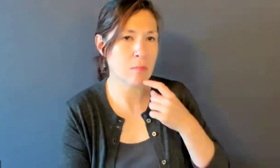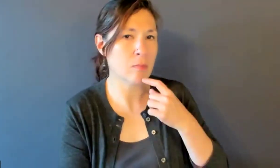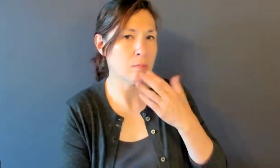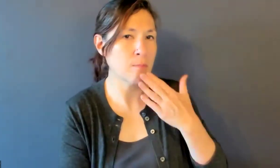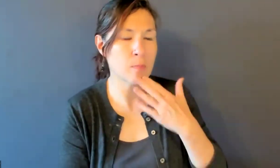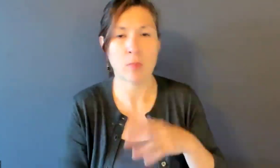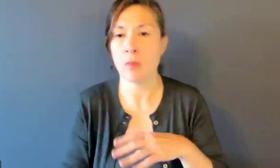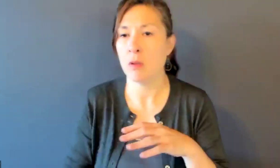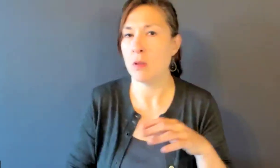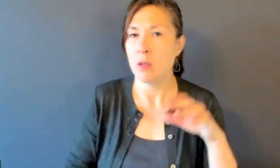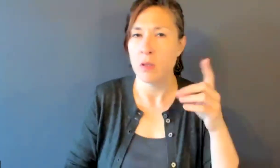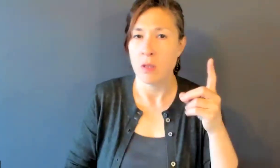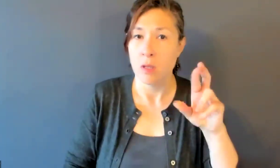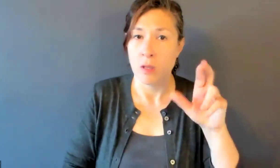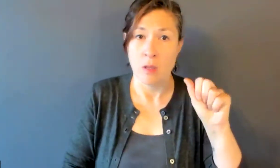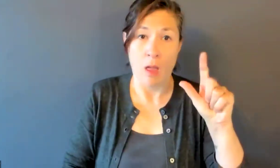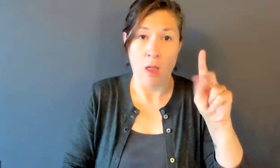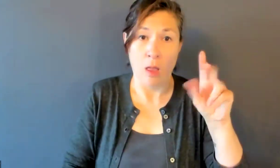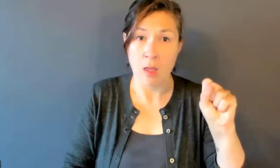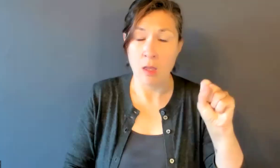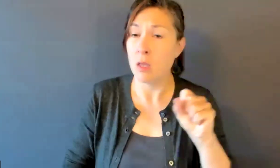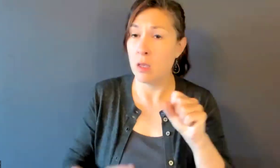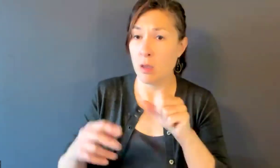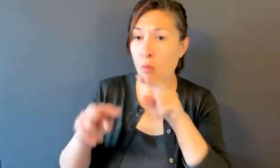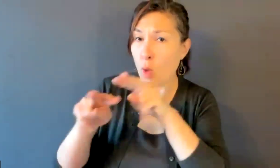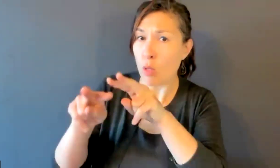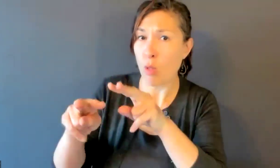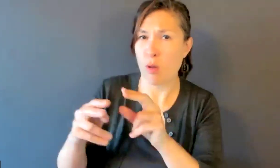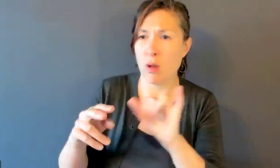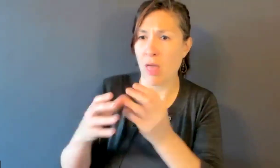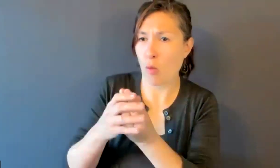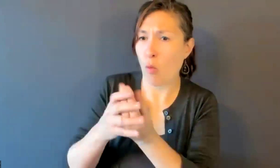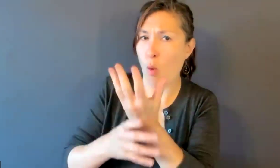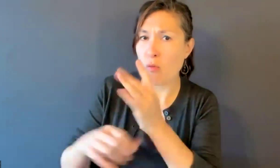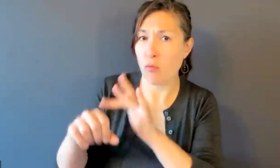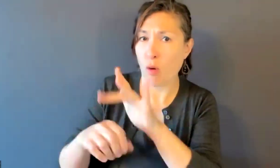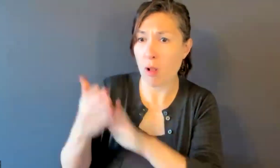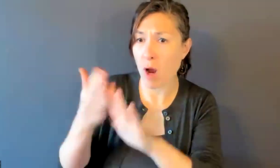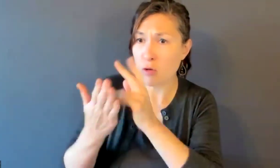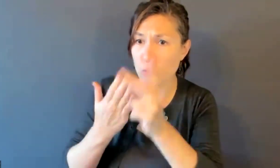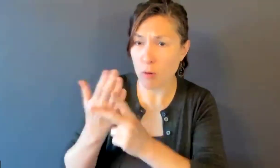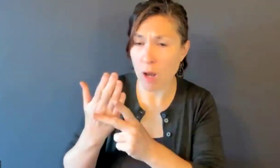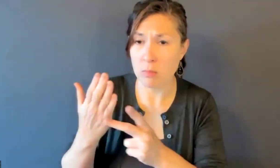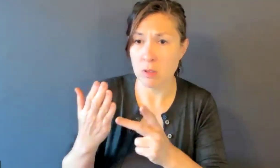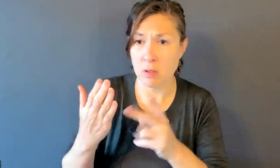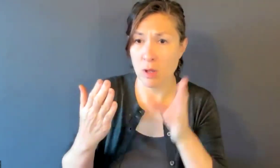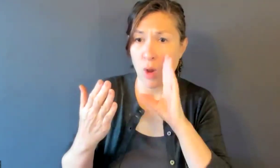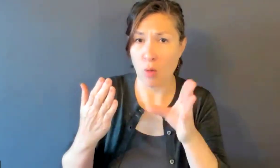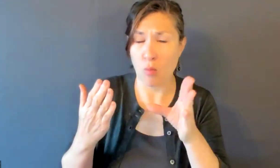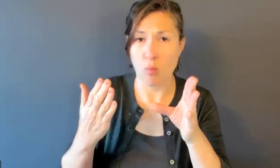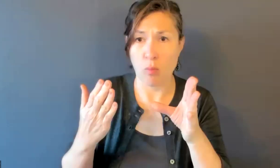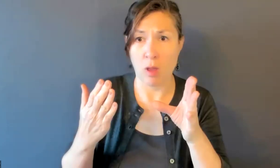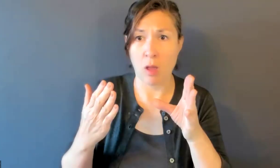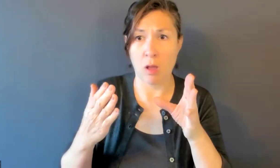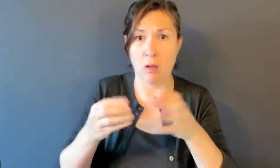of the early college programs, and are there plans to expand those at other high schools? There are. So this is a